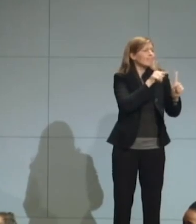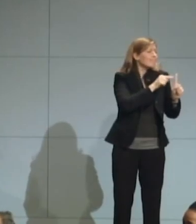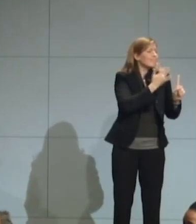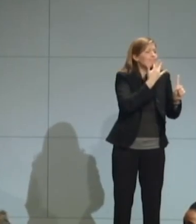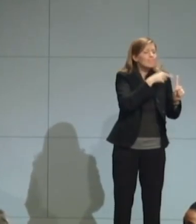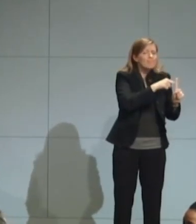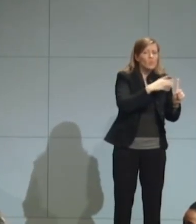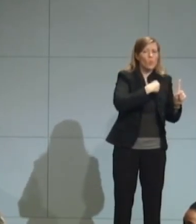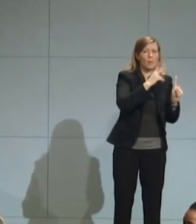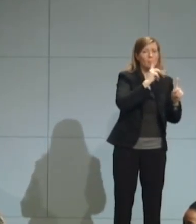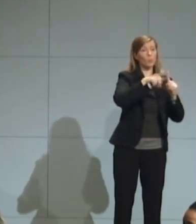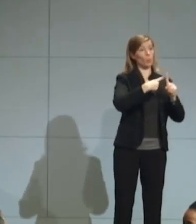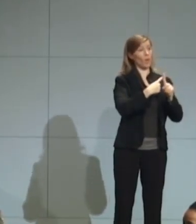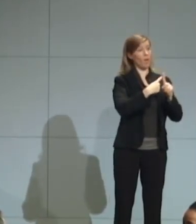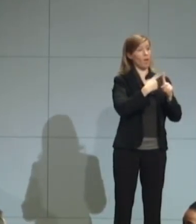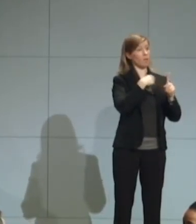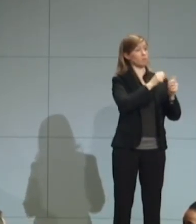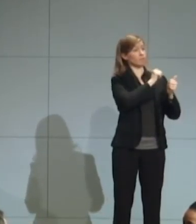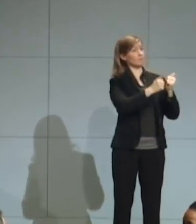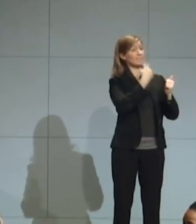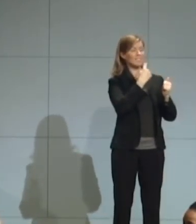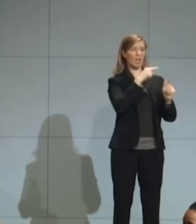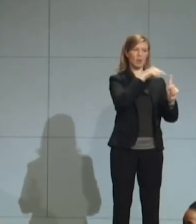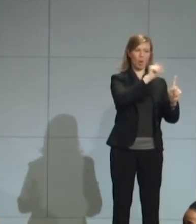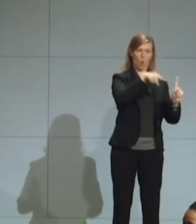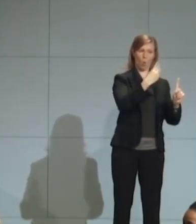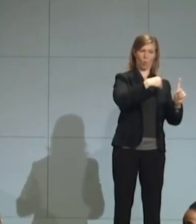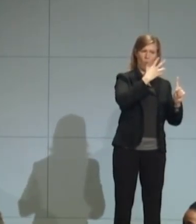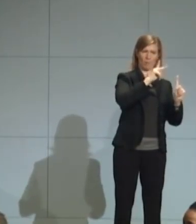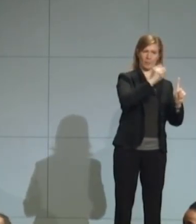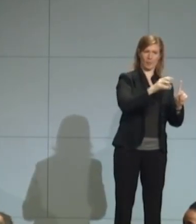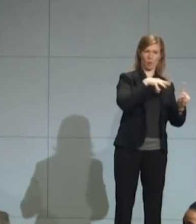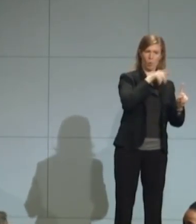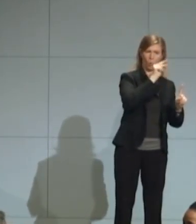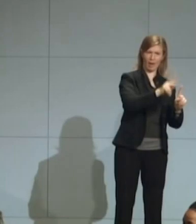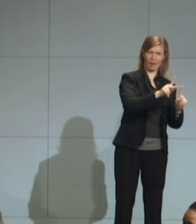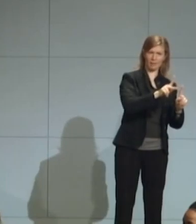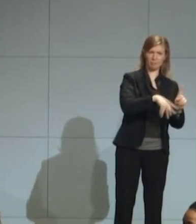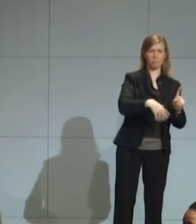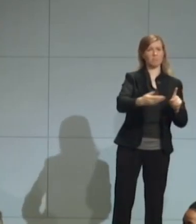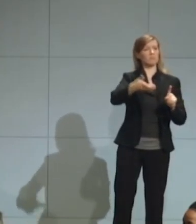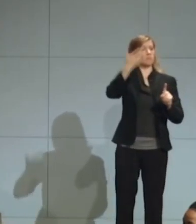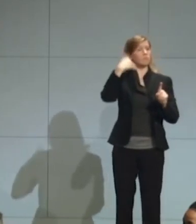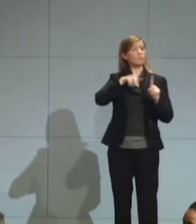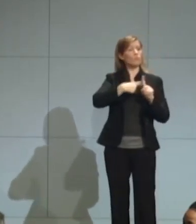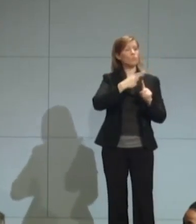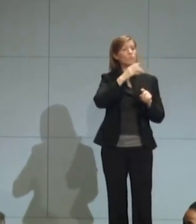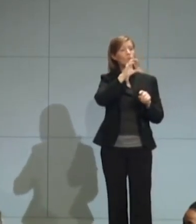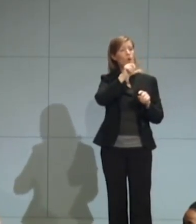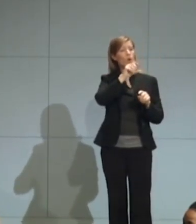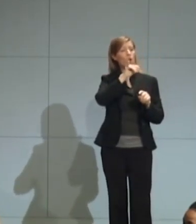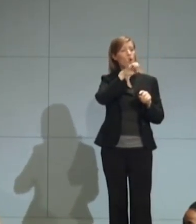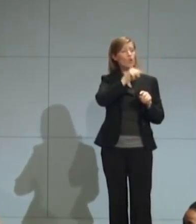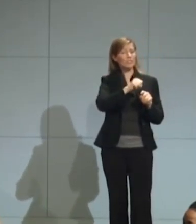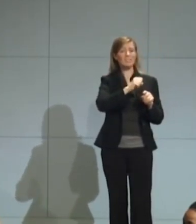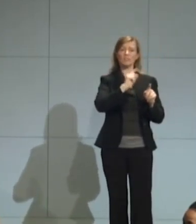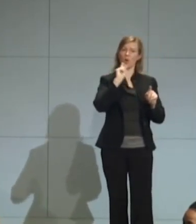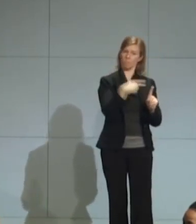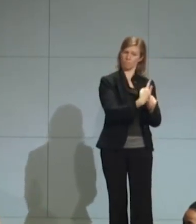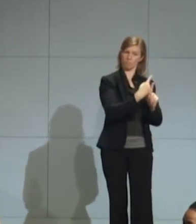$12 trillion of other people's money over the course of about an 18-month period. Think about